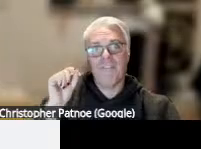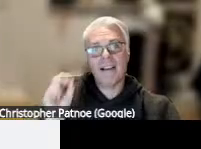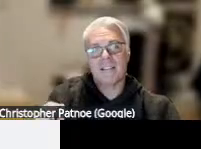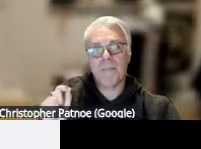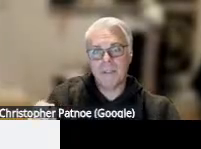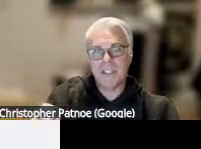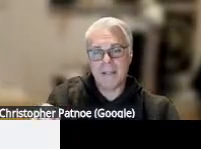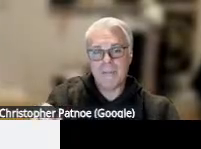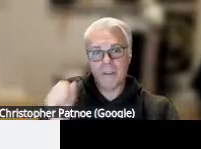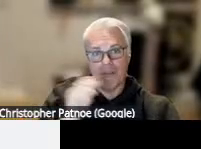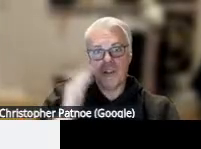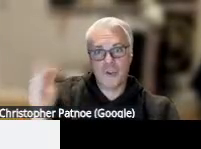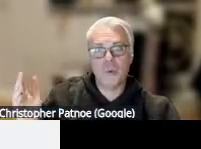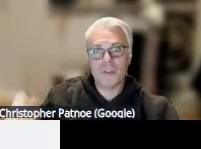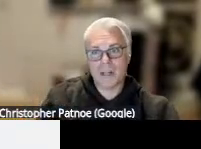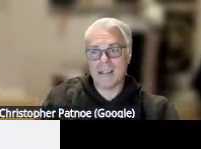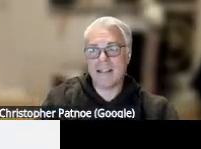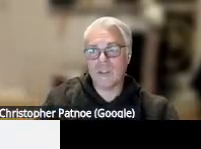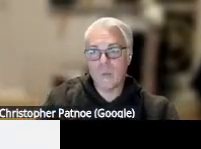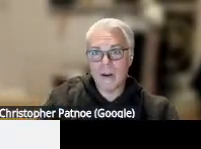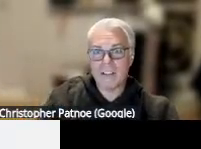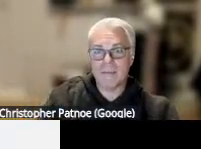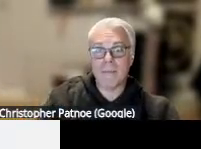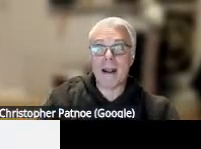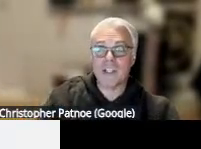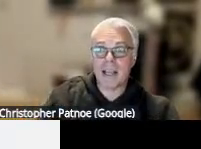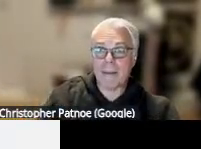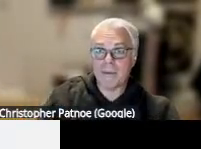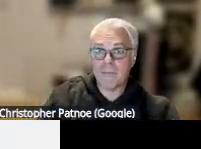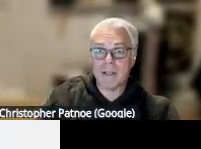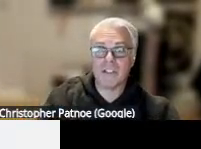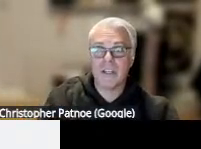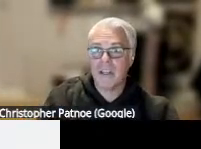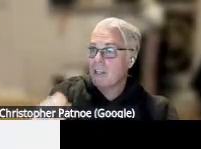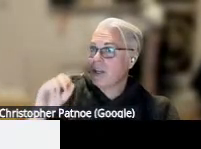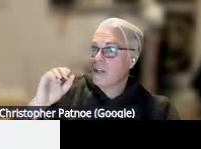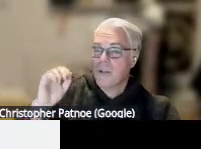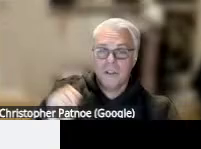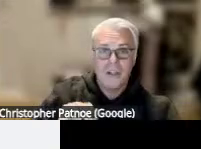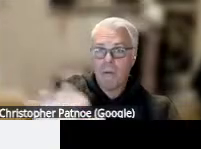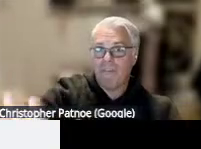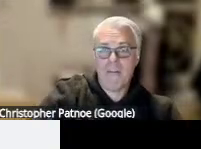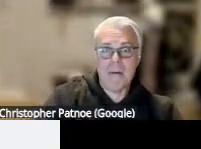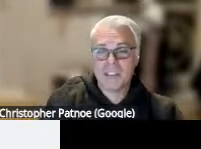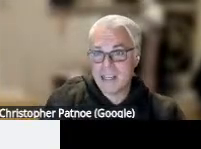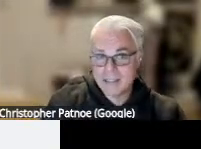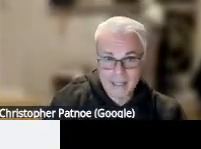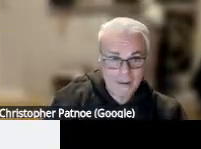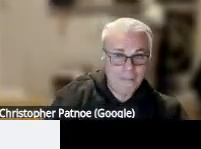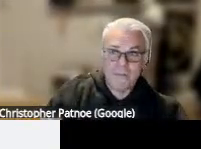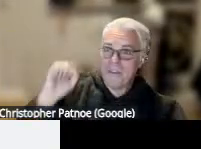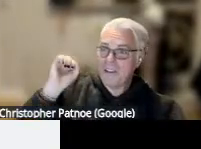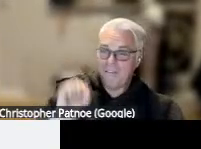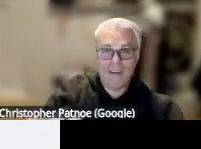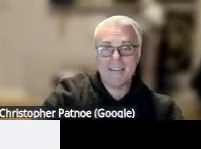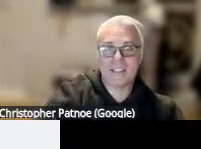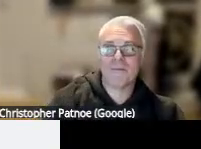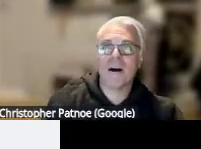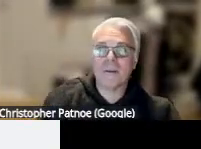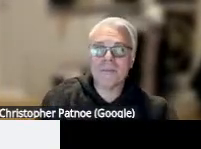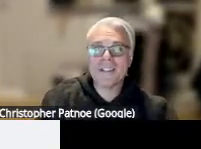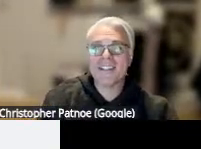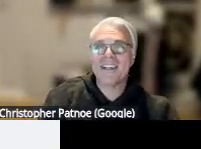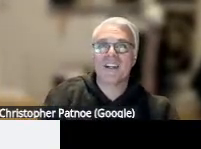it's the flexibility of these tools that I think is where some of the magic happens, because you talk with 5 people with dyslexia, you have 5